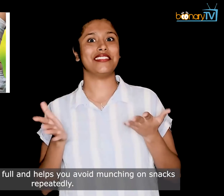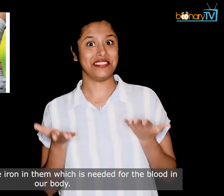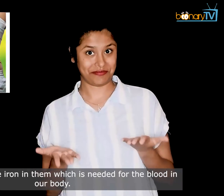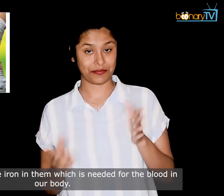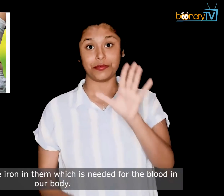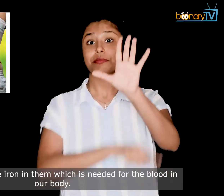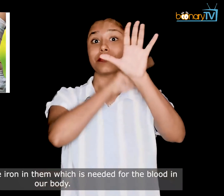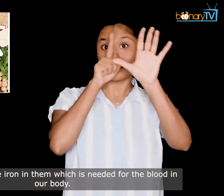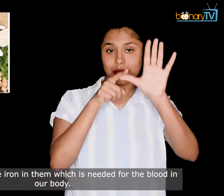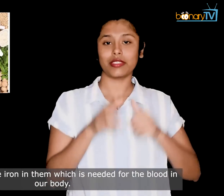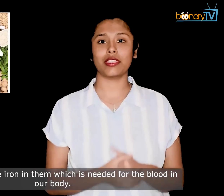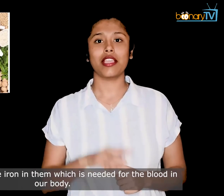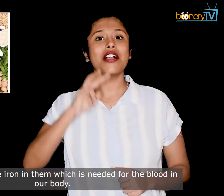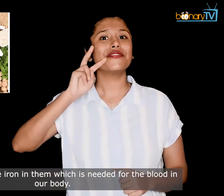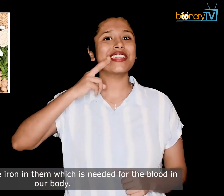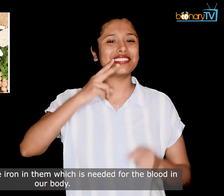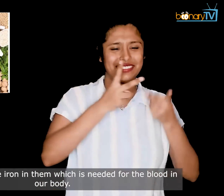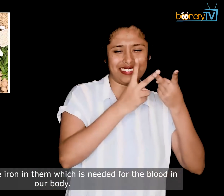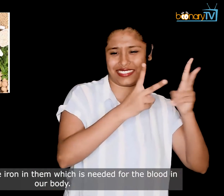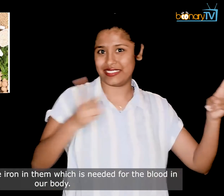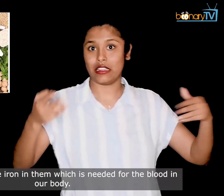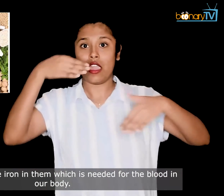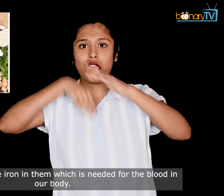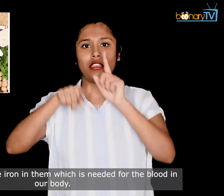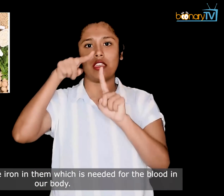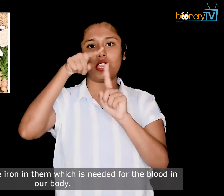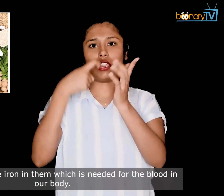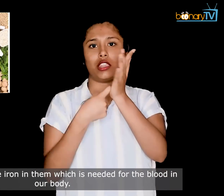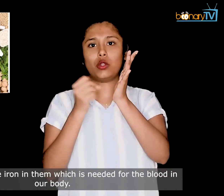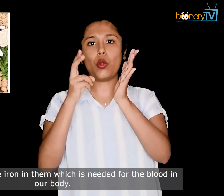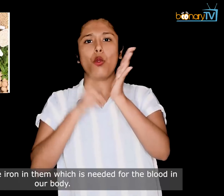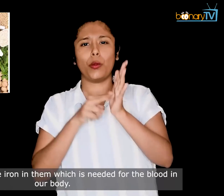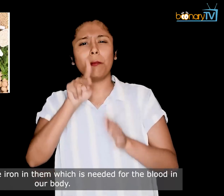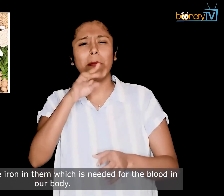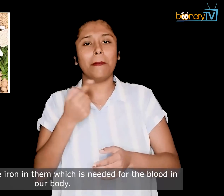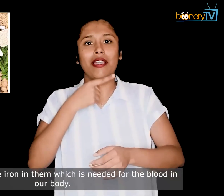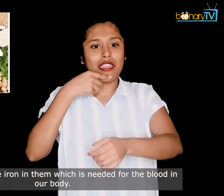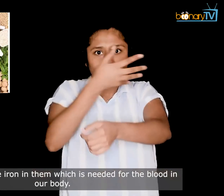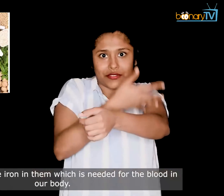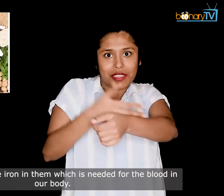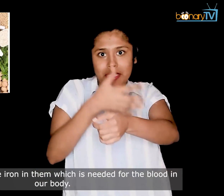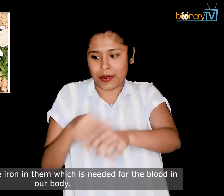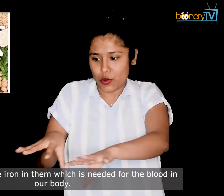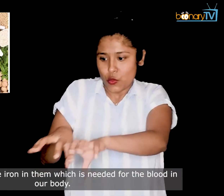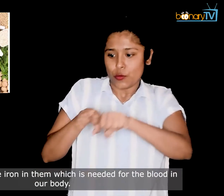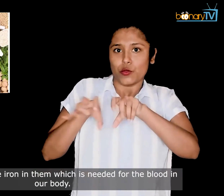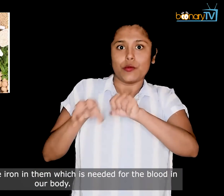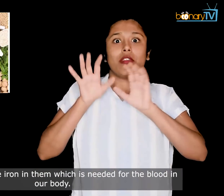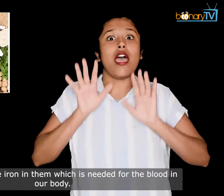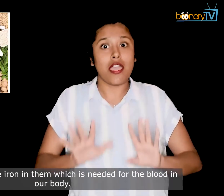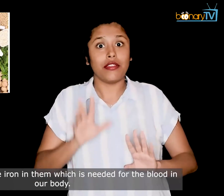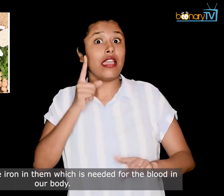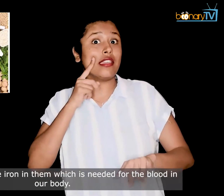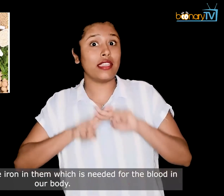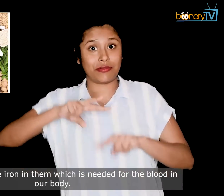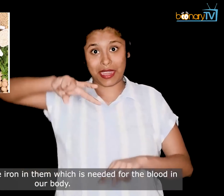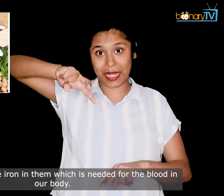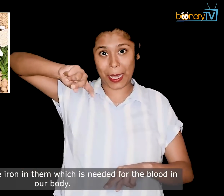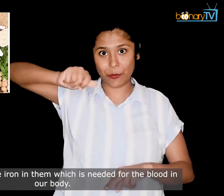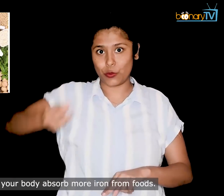Number 5. Vegetables have iron in them, which is needed for the blood in our body.